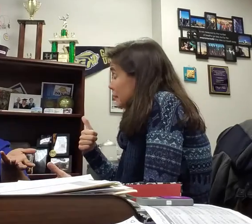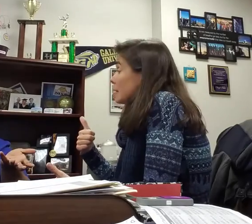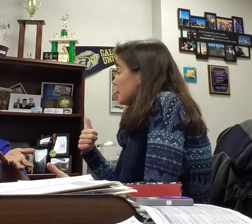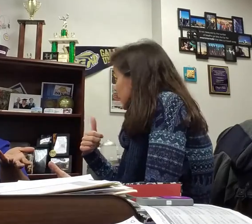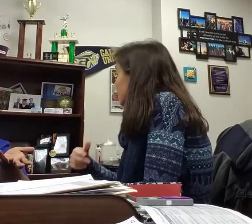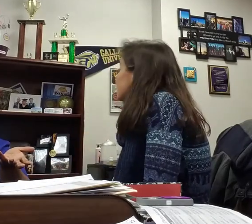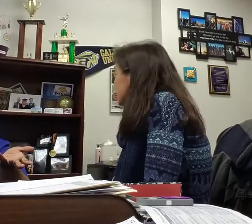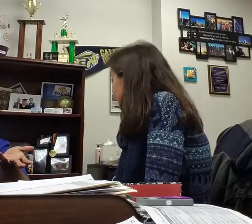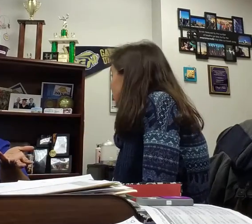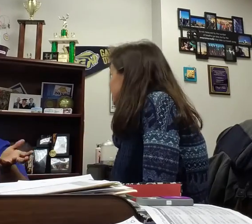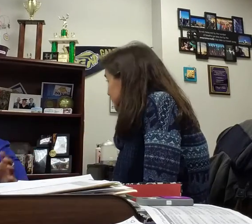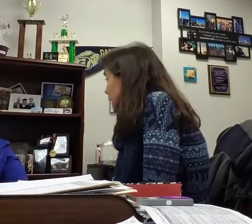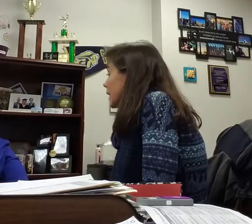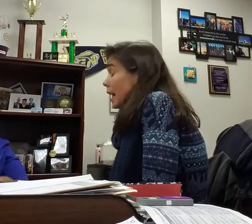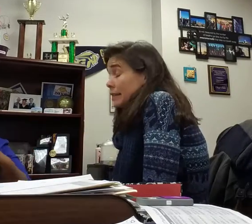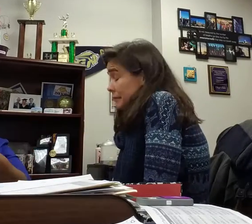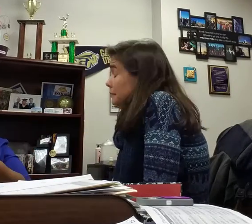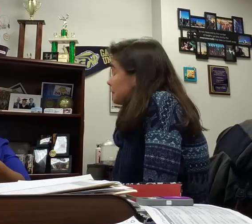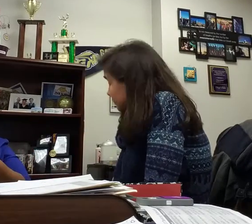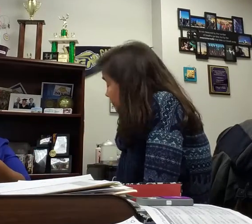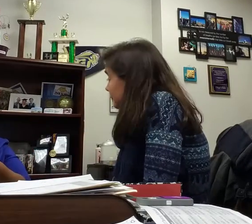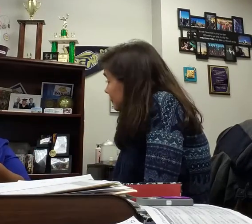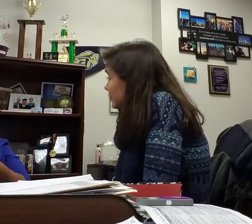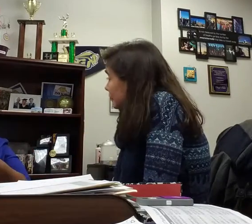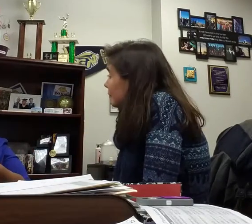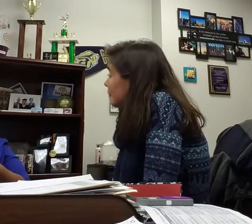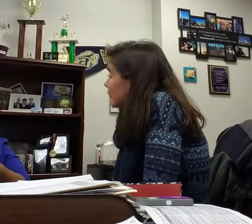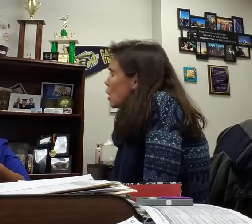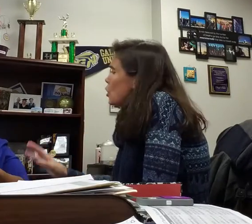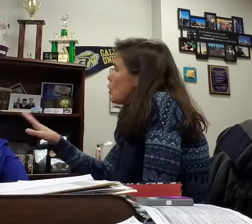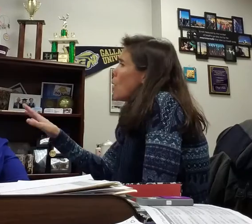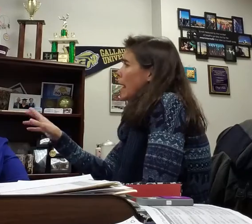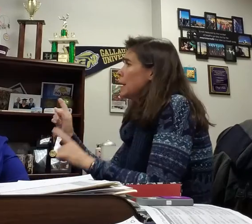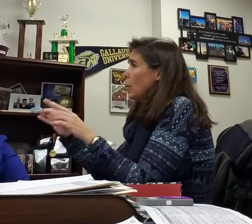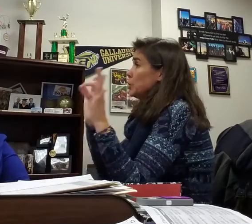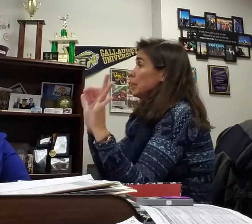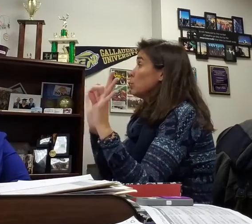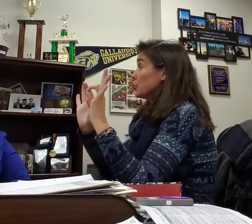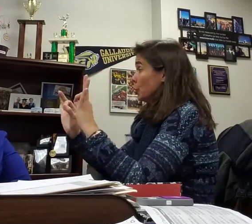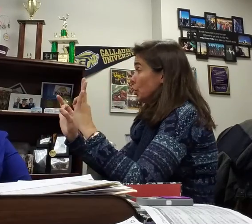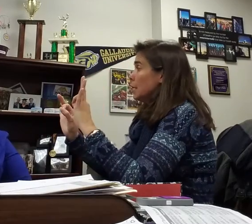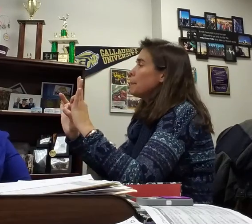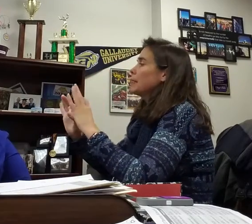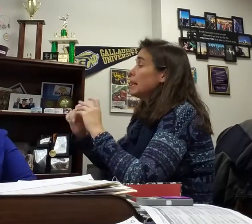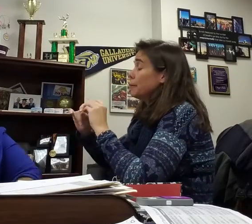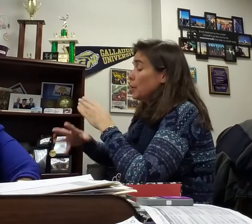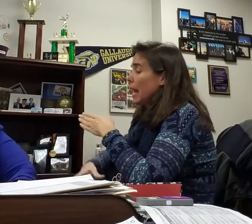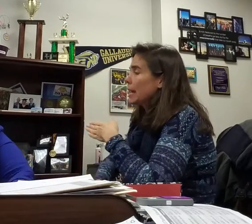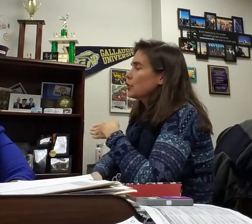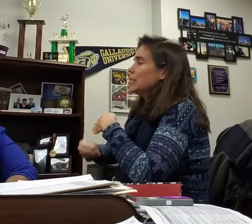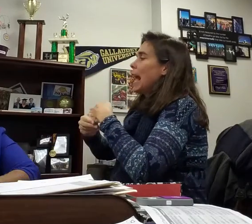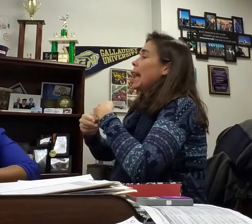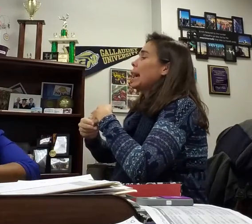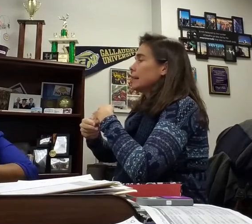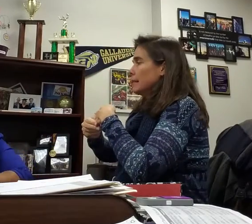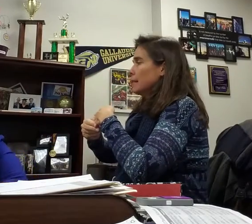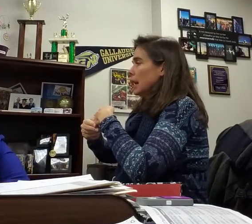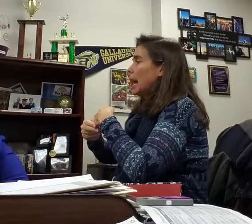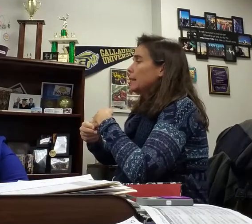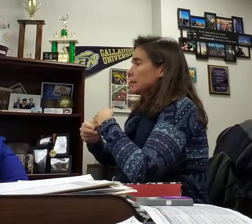what animal too. Yeah. So still, it'll be best to just incorporate. No. I think what you did was good, but then if you can just add the